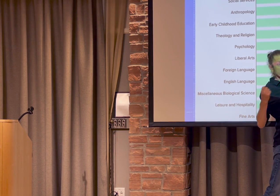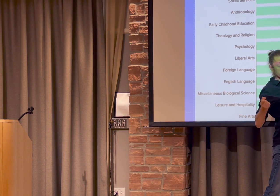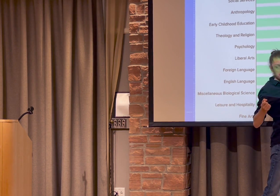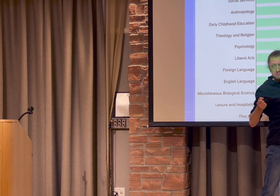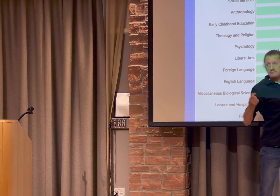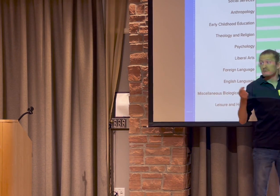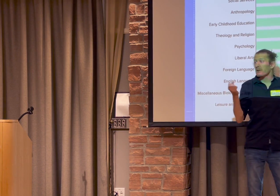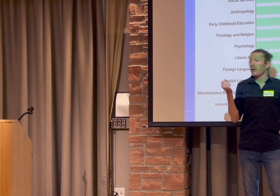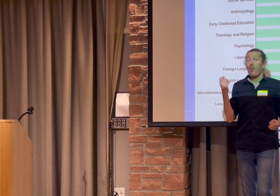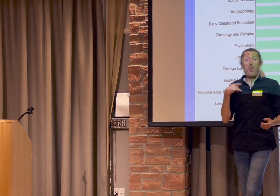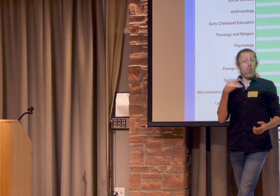$37,000 a year.